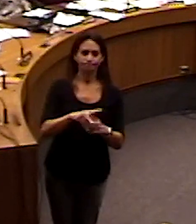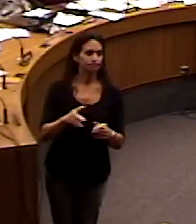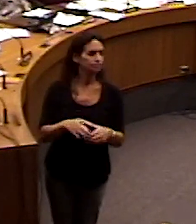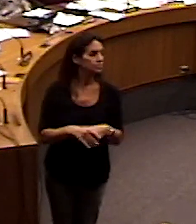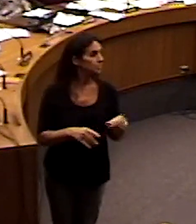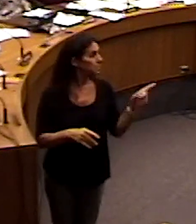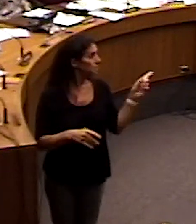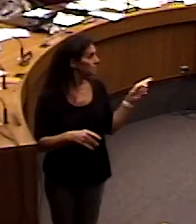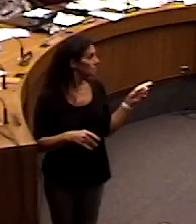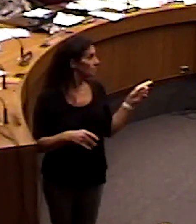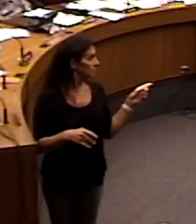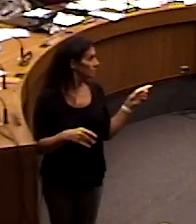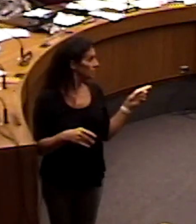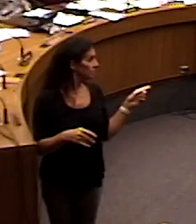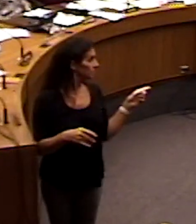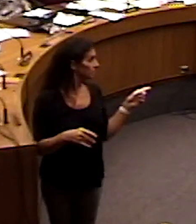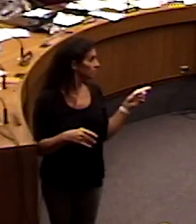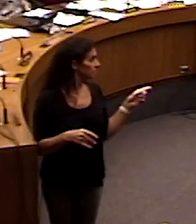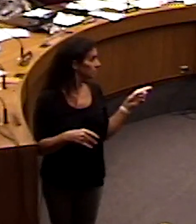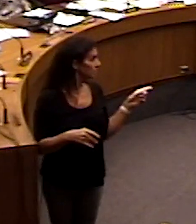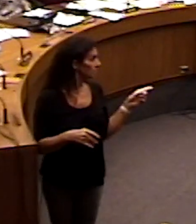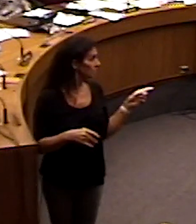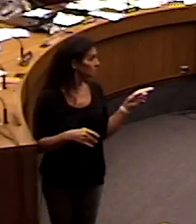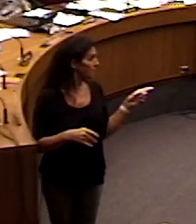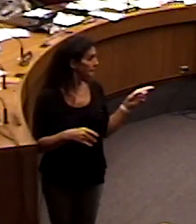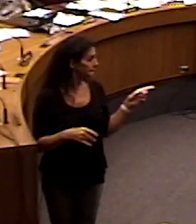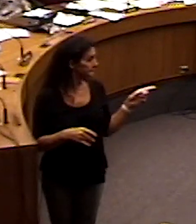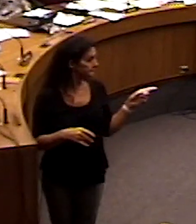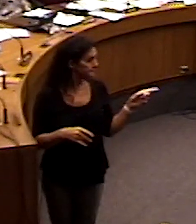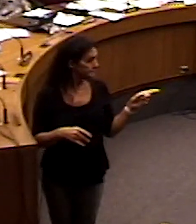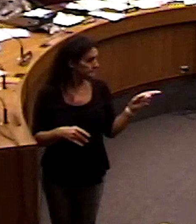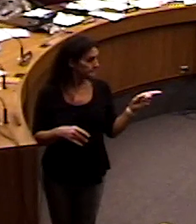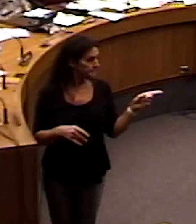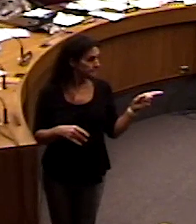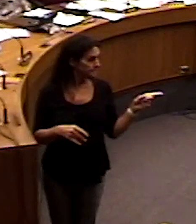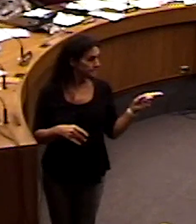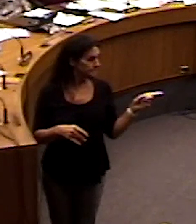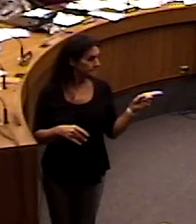is there anything that prevents, and